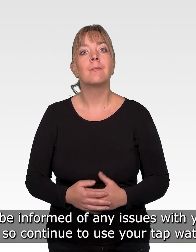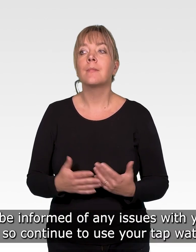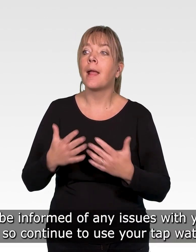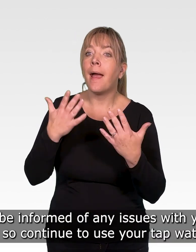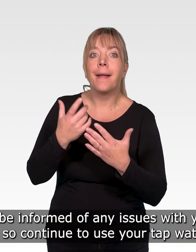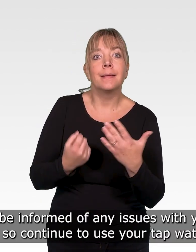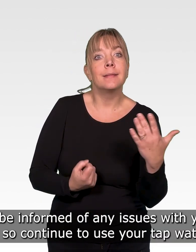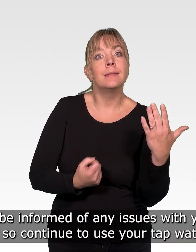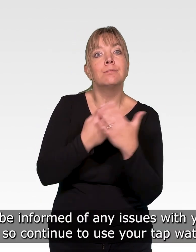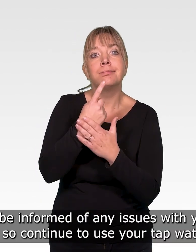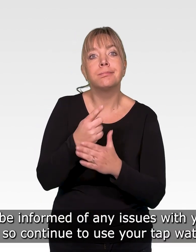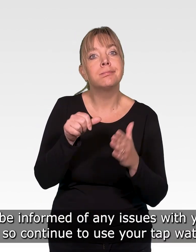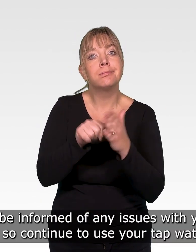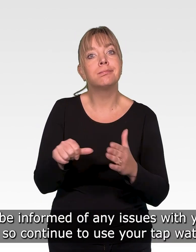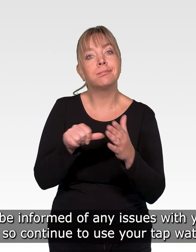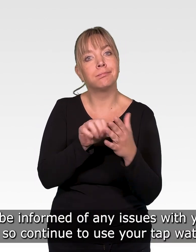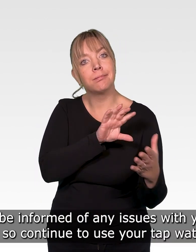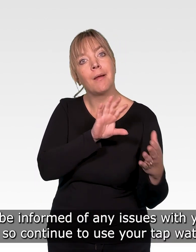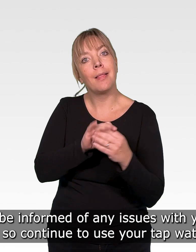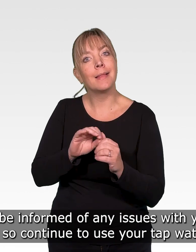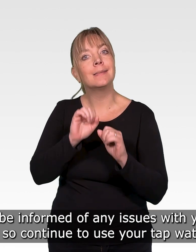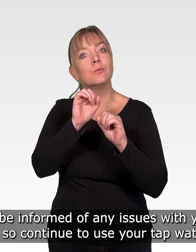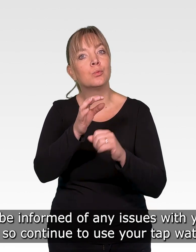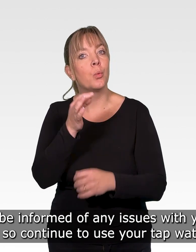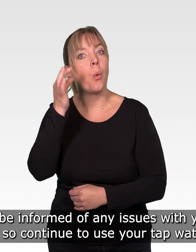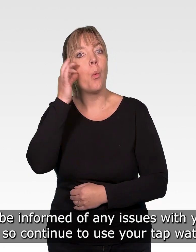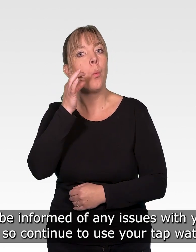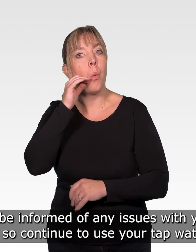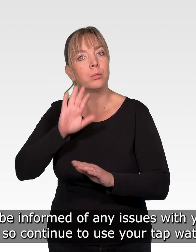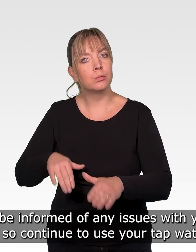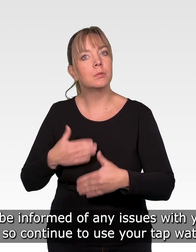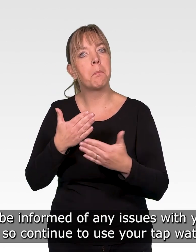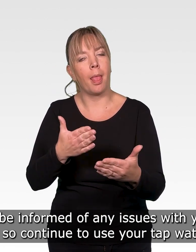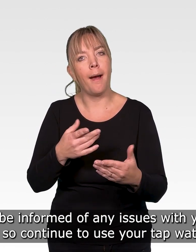You should be informed of any issues with your water supply,